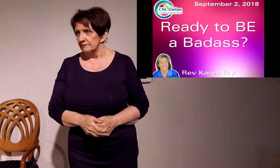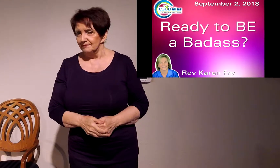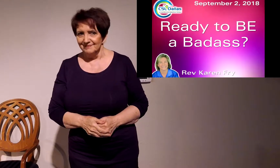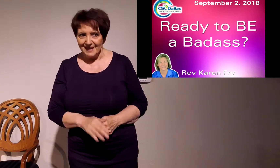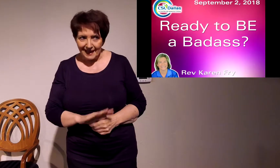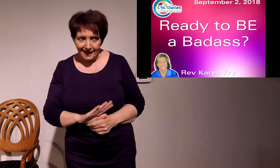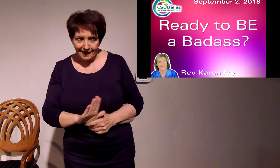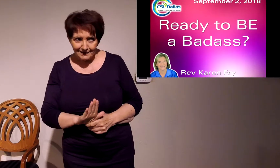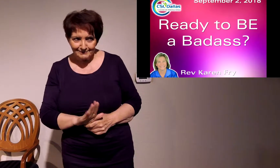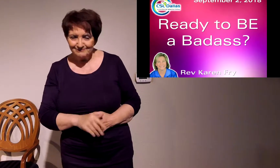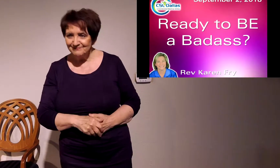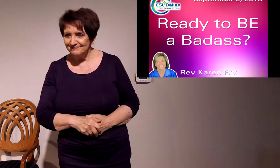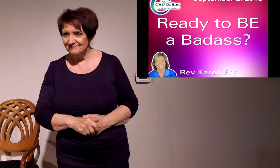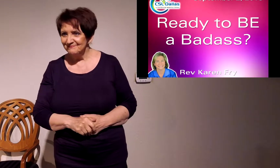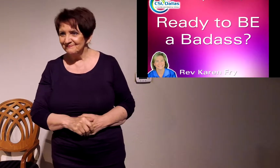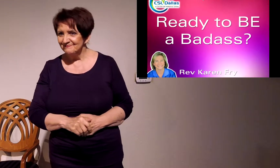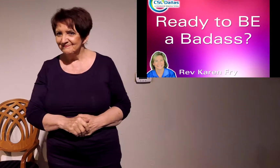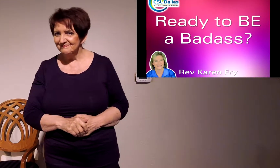Hi.